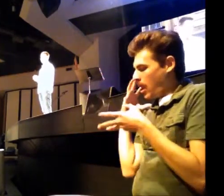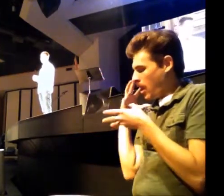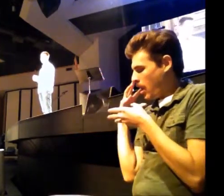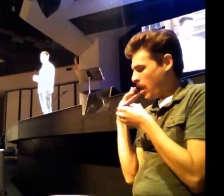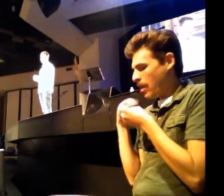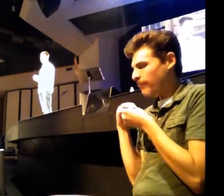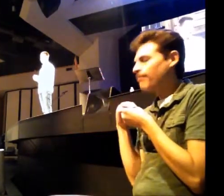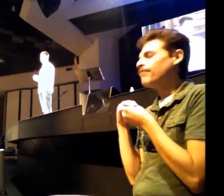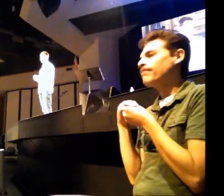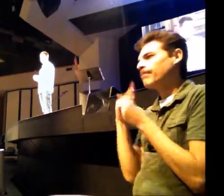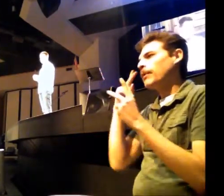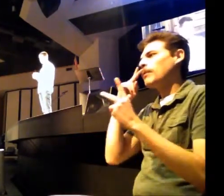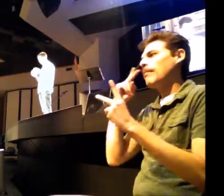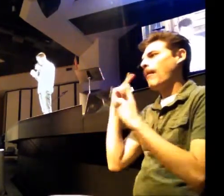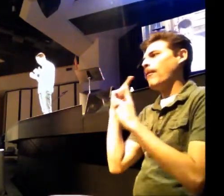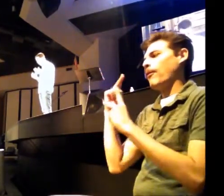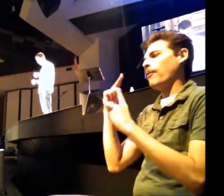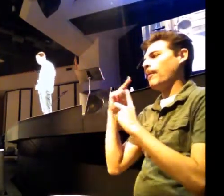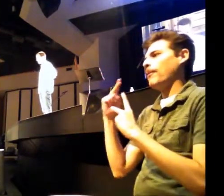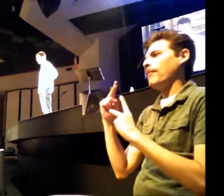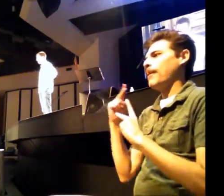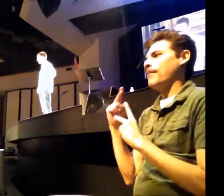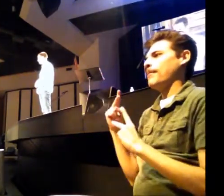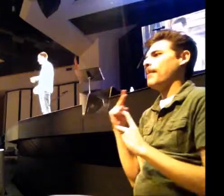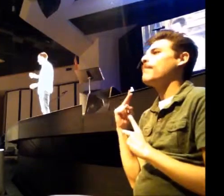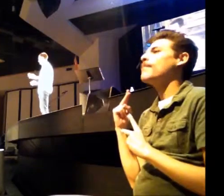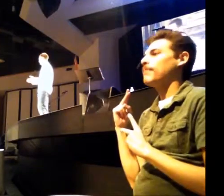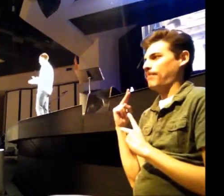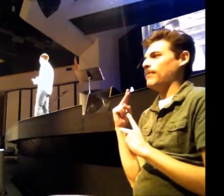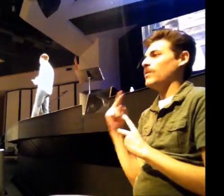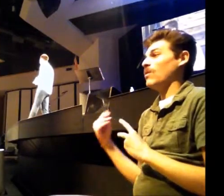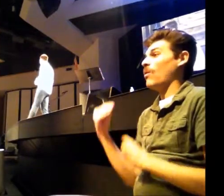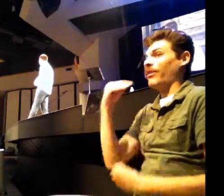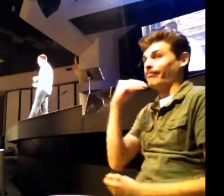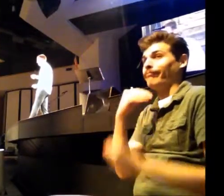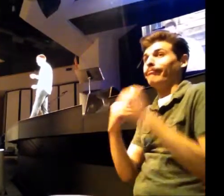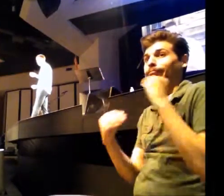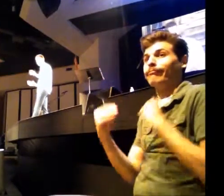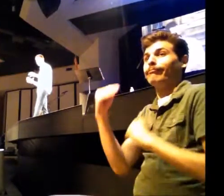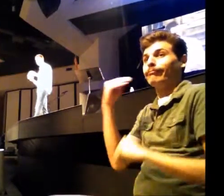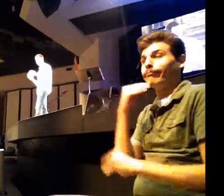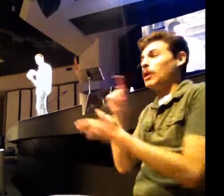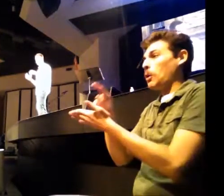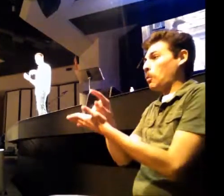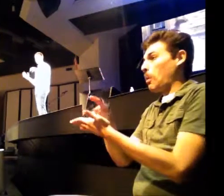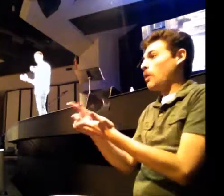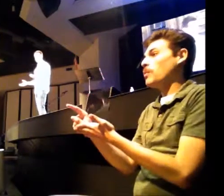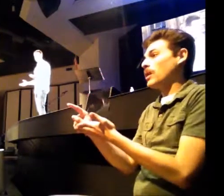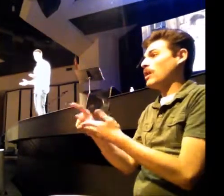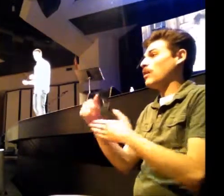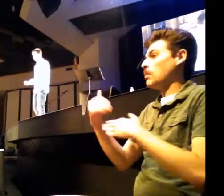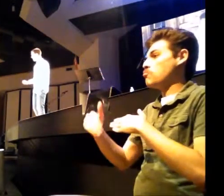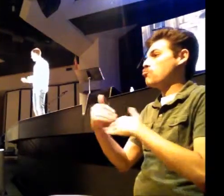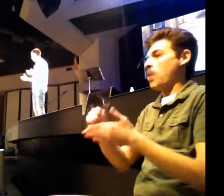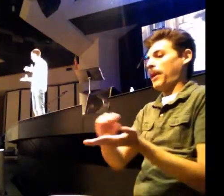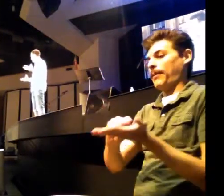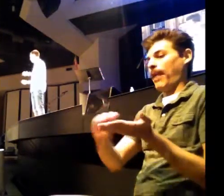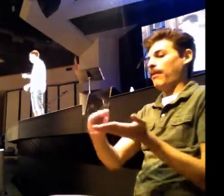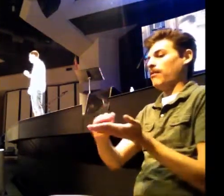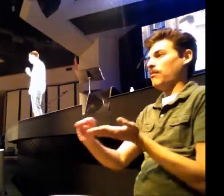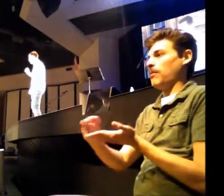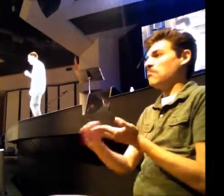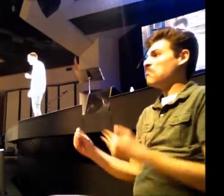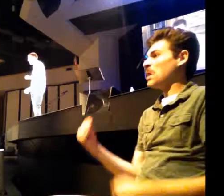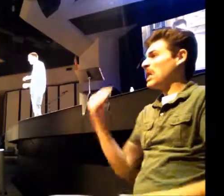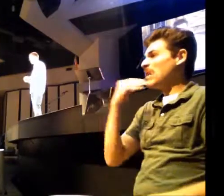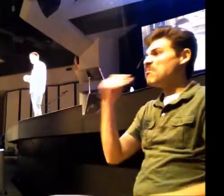done. And after the meal was consumed, again, for the next 7 days, you were eating bread with no leaven. You could eat other things,